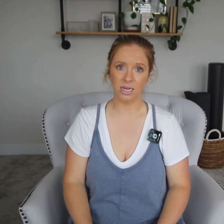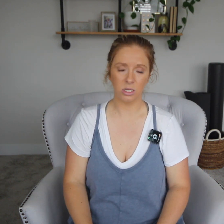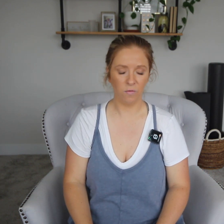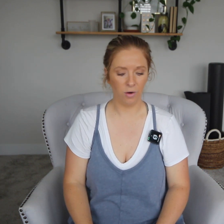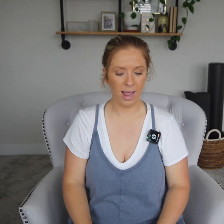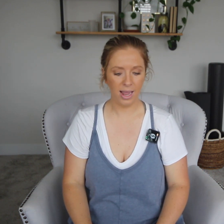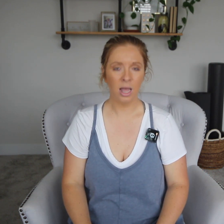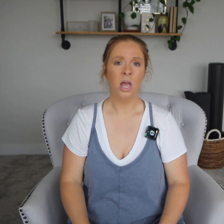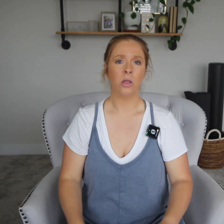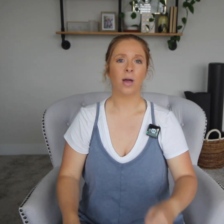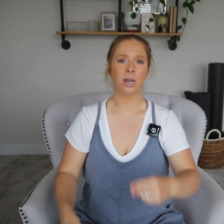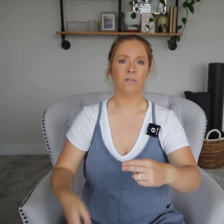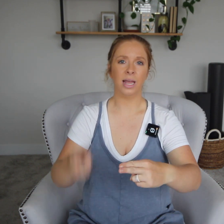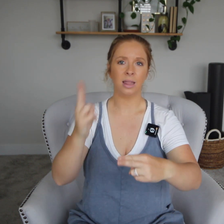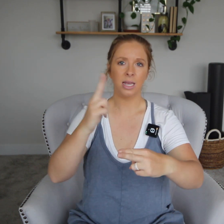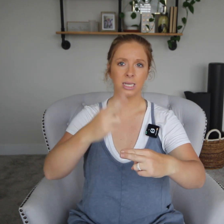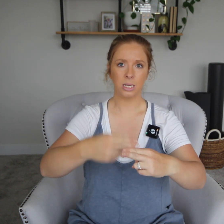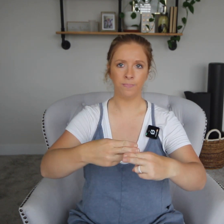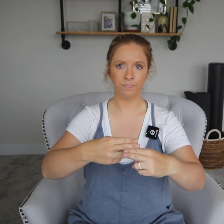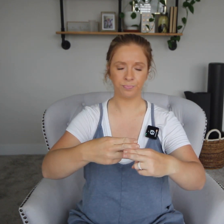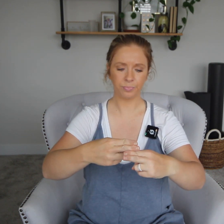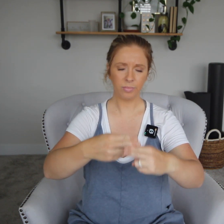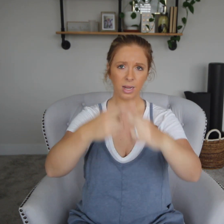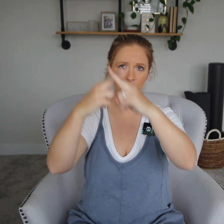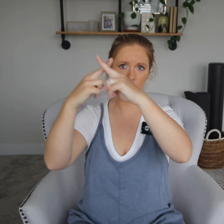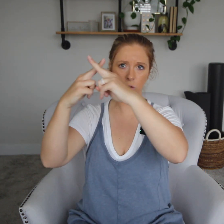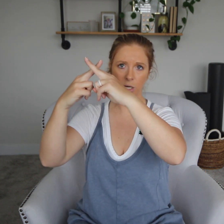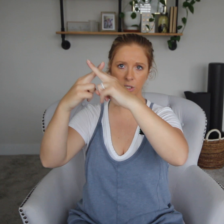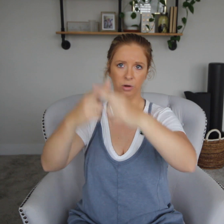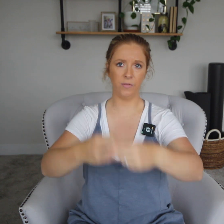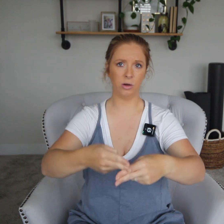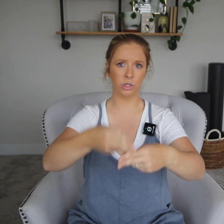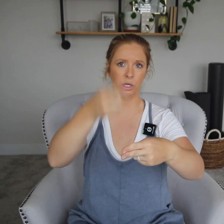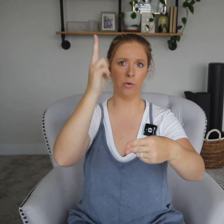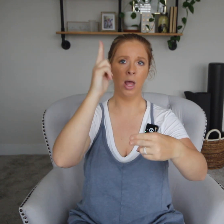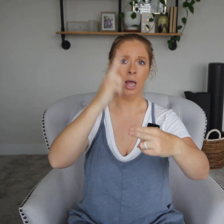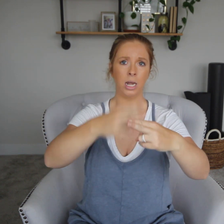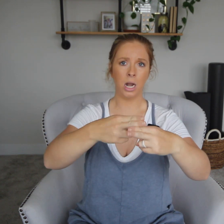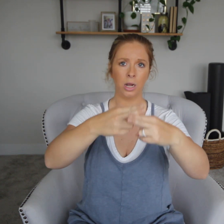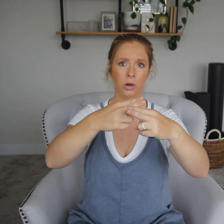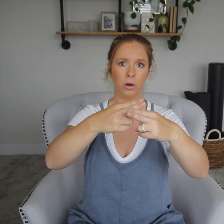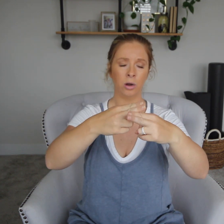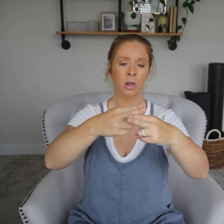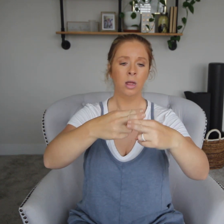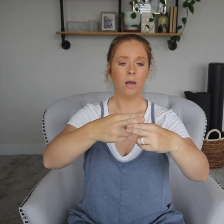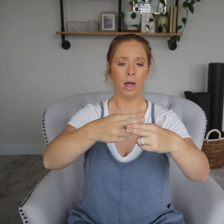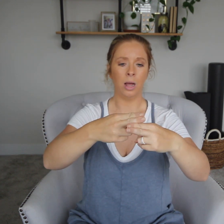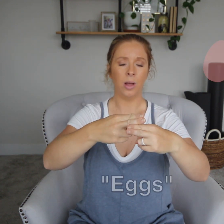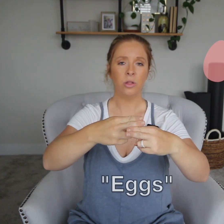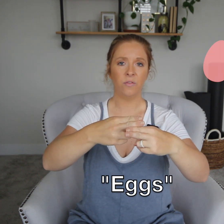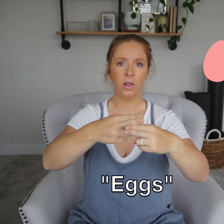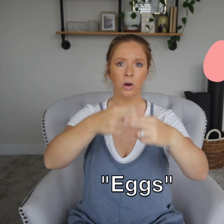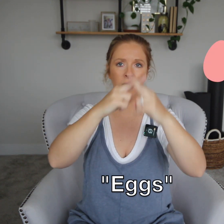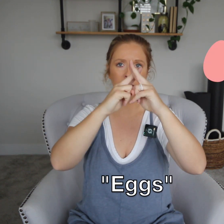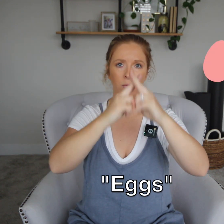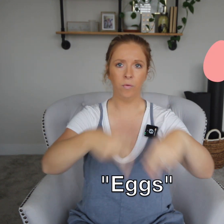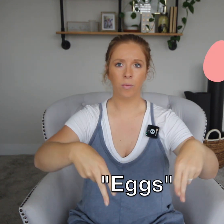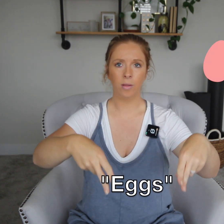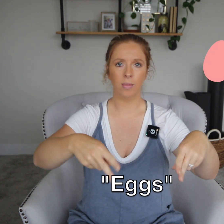So for egg, you're kind of like this, crisscrossing your fingers. So you knock your other finger and then the egg